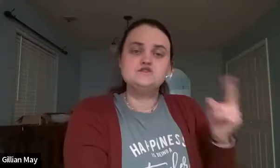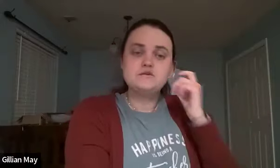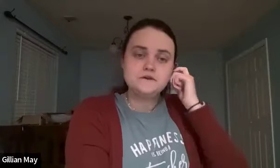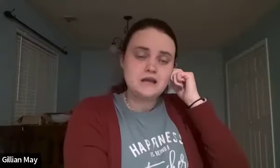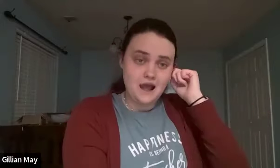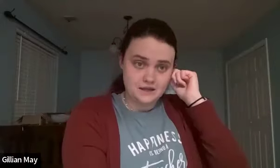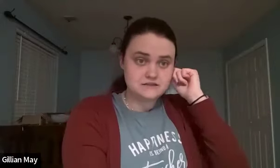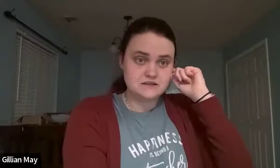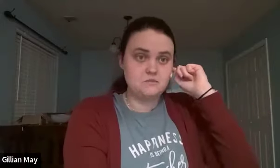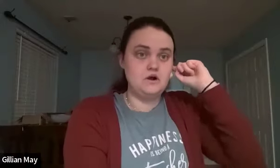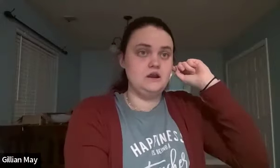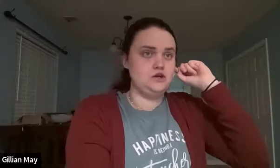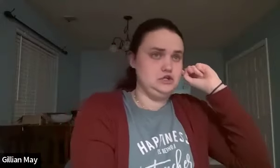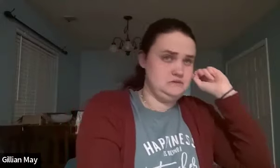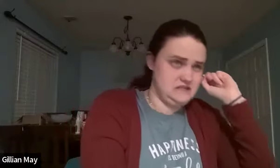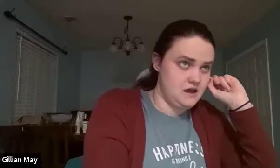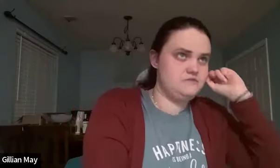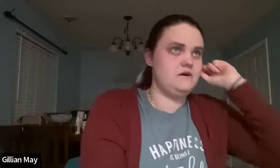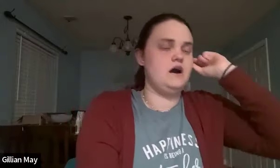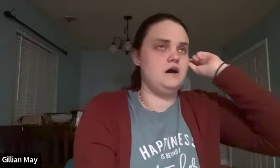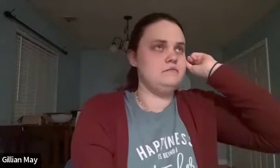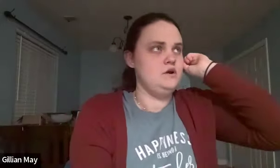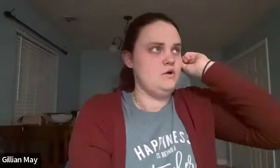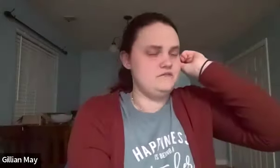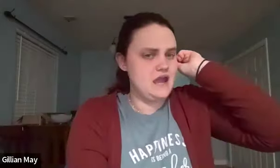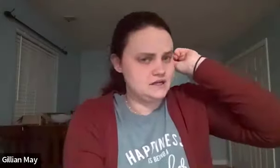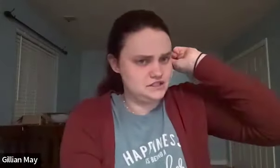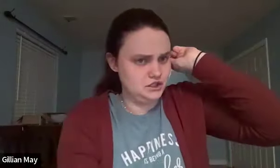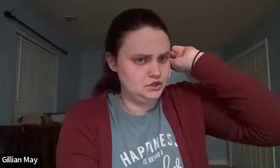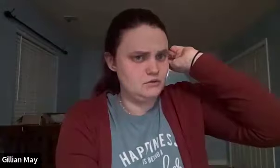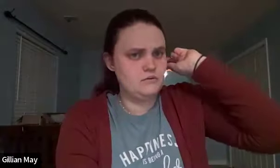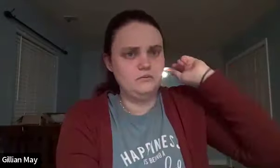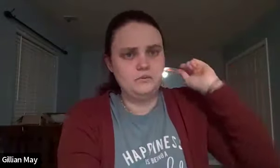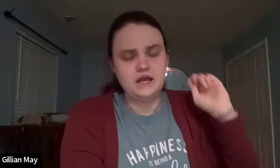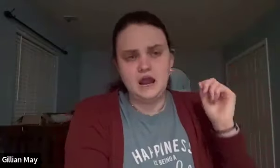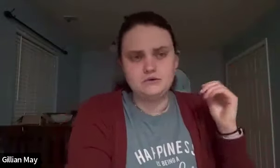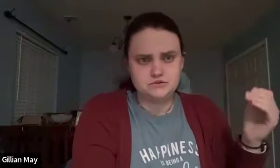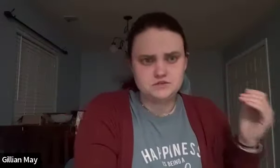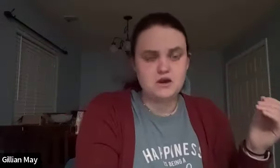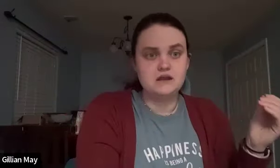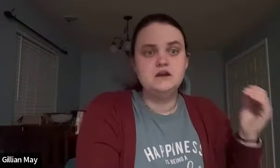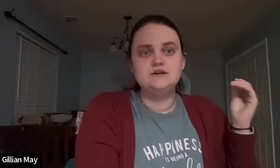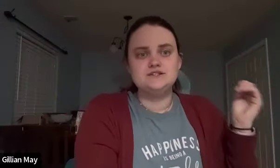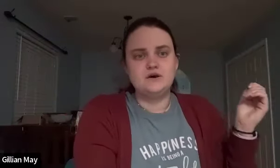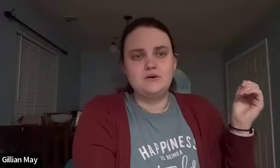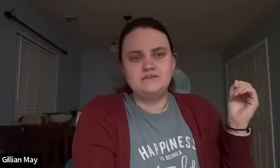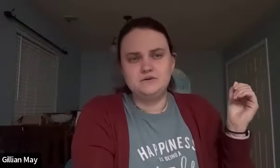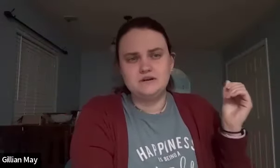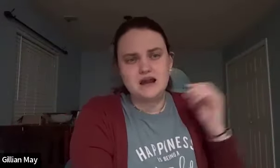So if you were to ask someone, are you deaf? Or if they ask you, and how would you respond? So if you were to ask